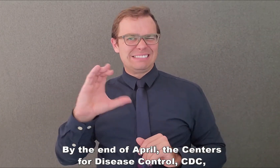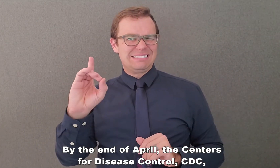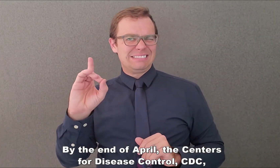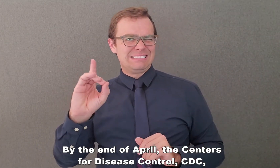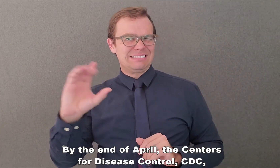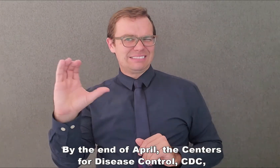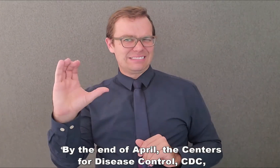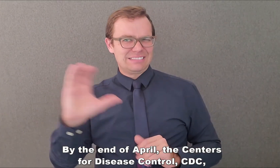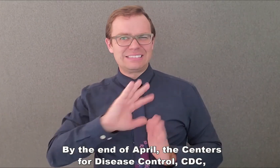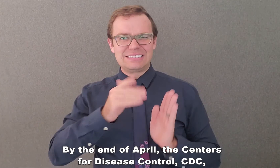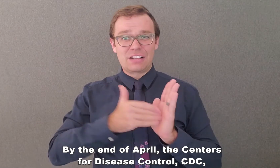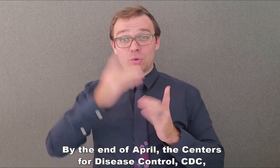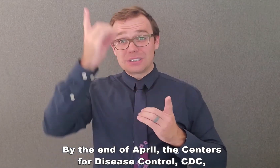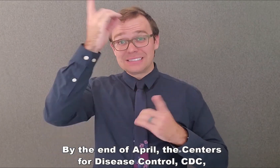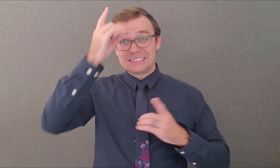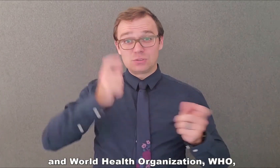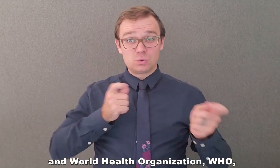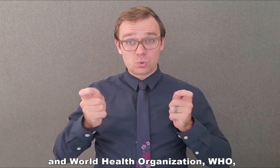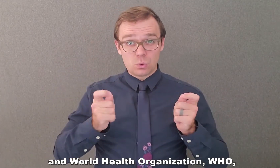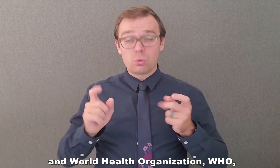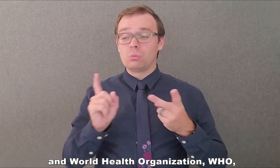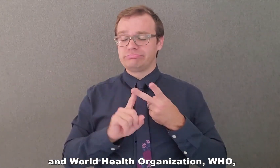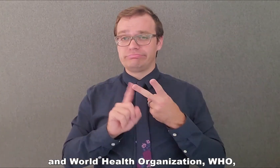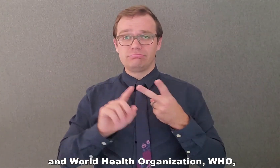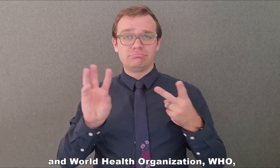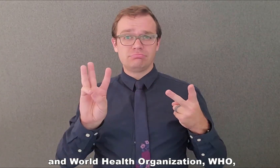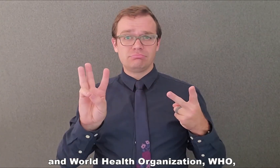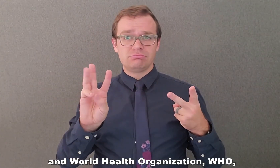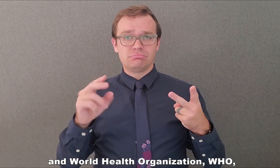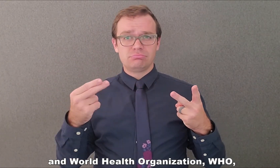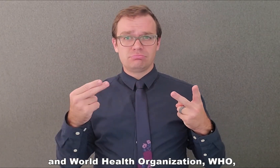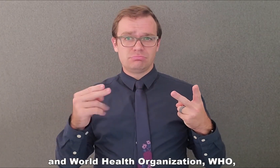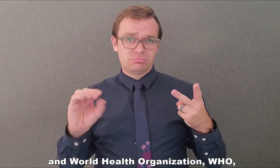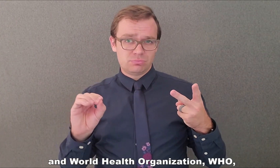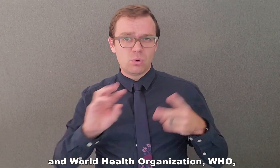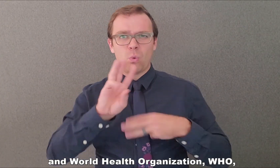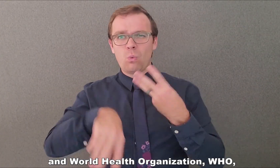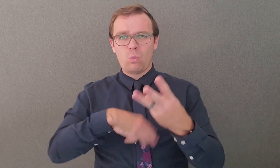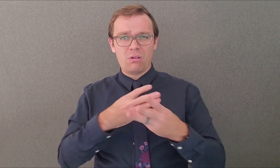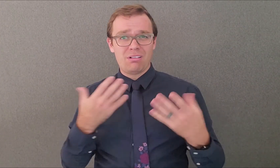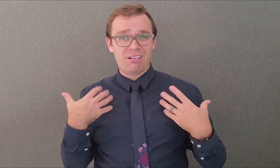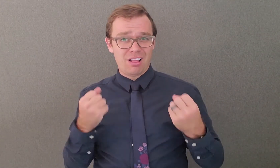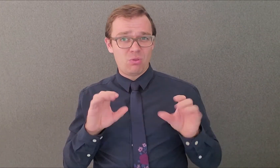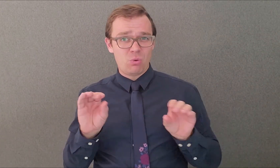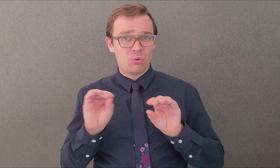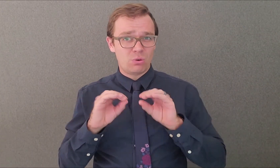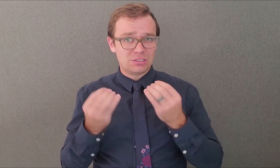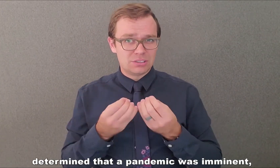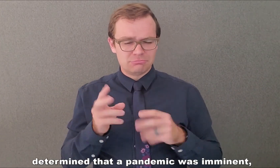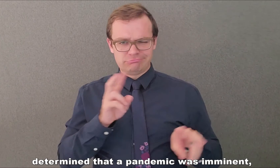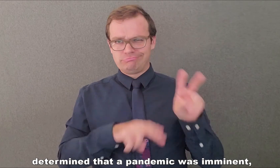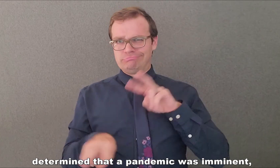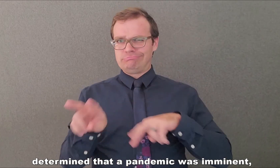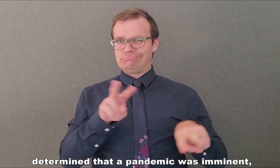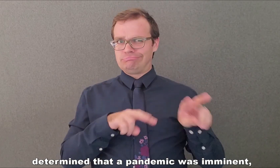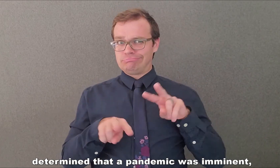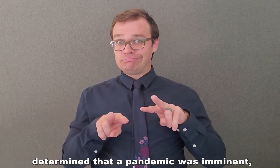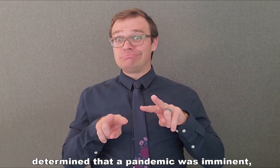Control, CDC, and World Health Organization, WHO, determined that a